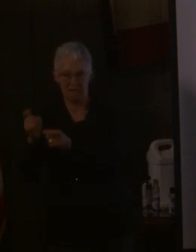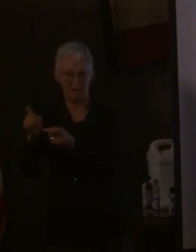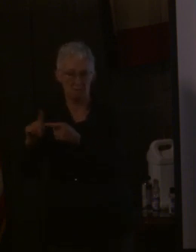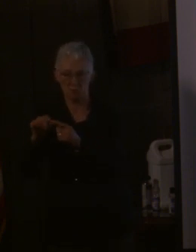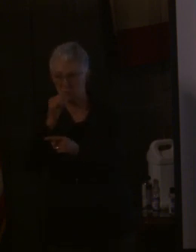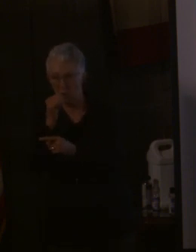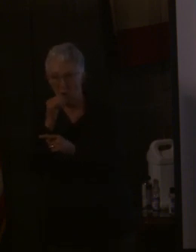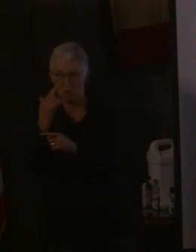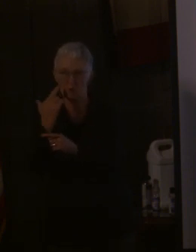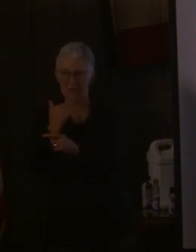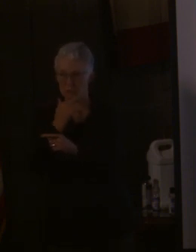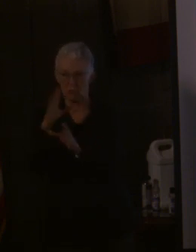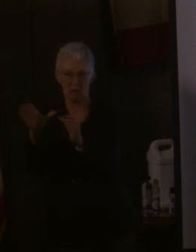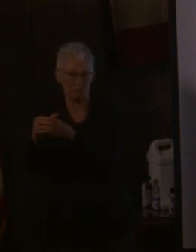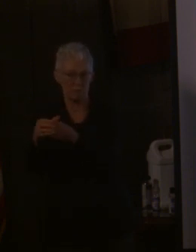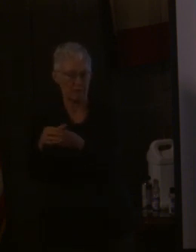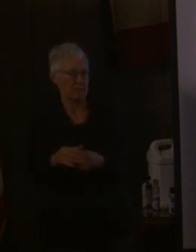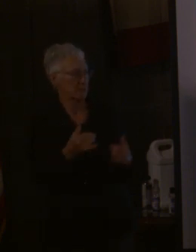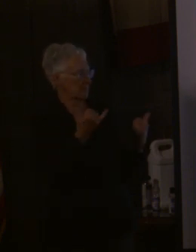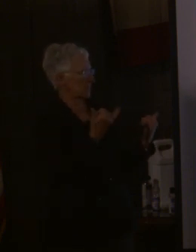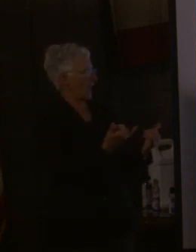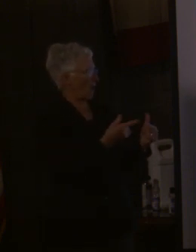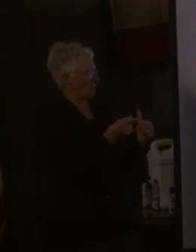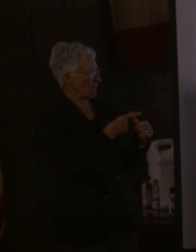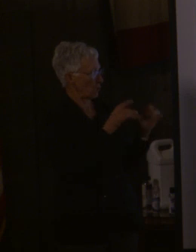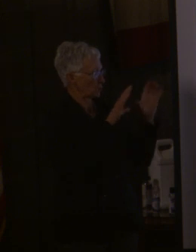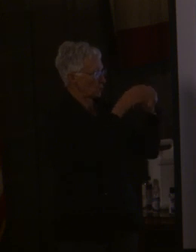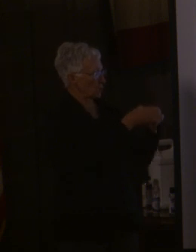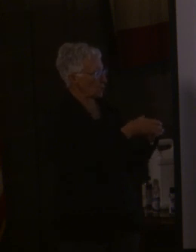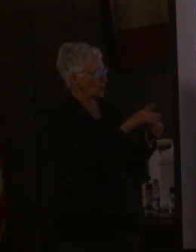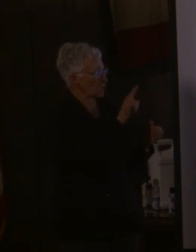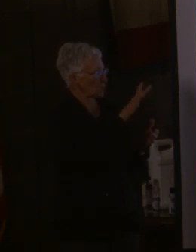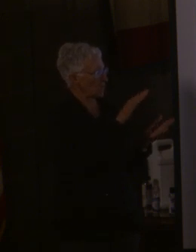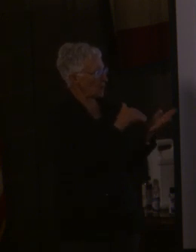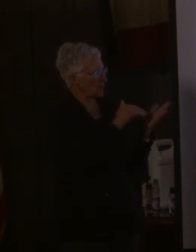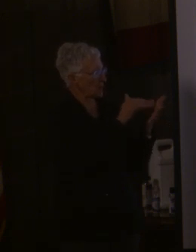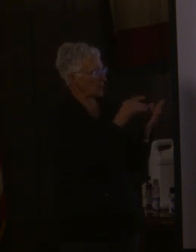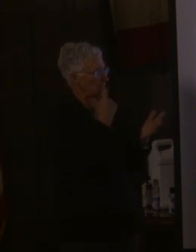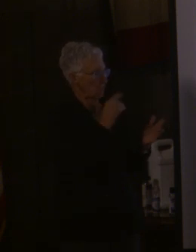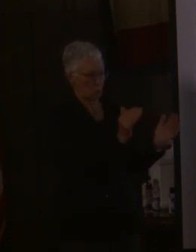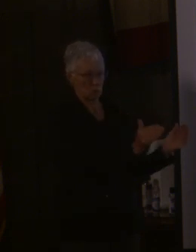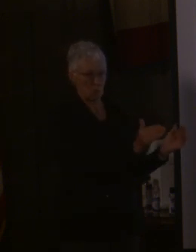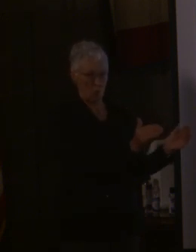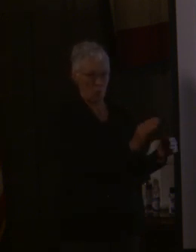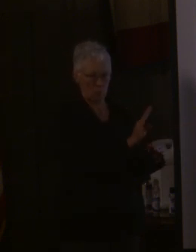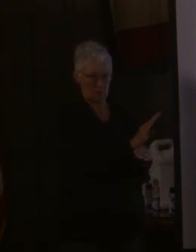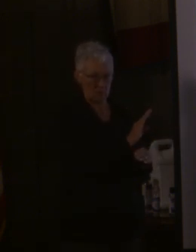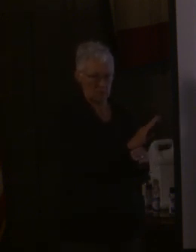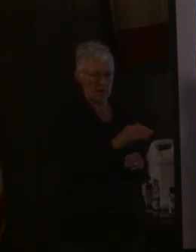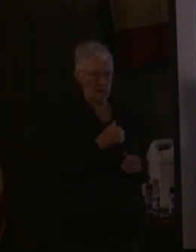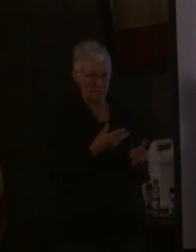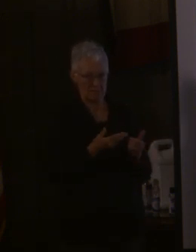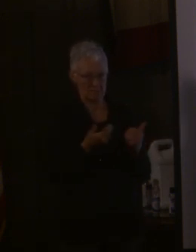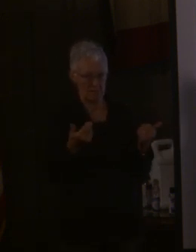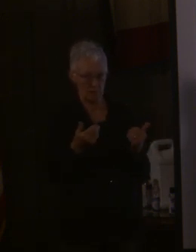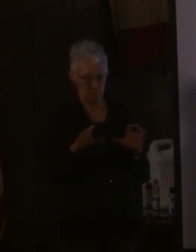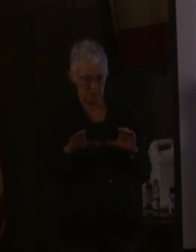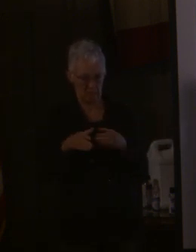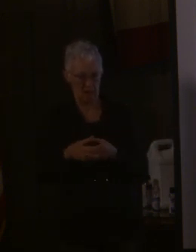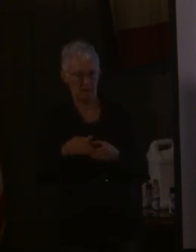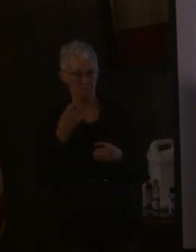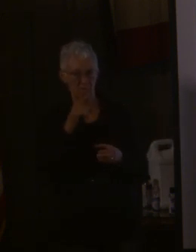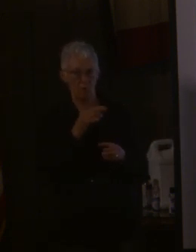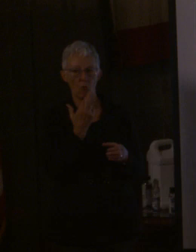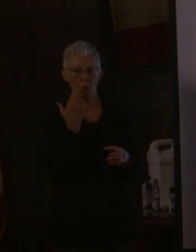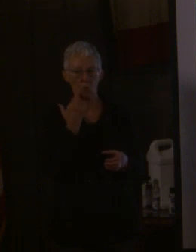round. So we've got the first round for small businesses up here, 25 million. We have a separate category just for restaurants and bars because